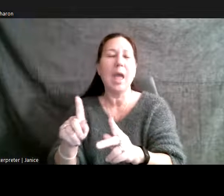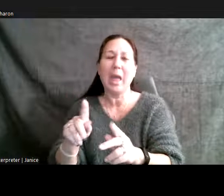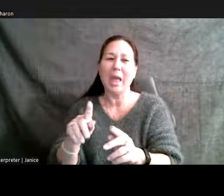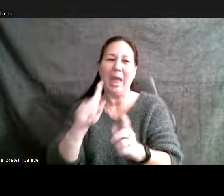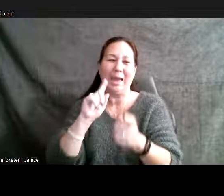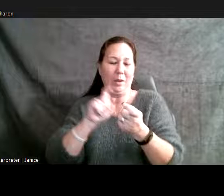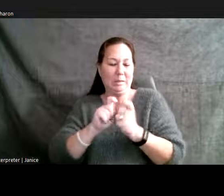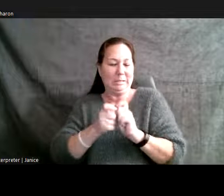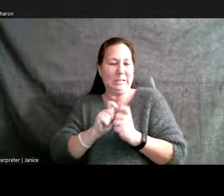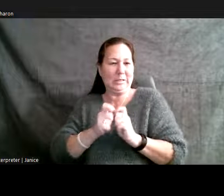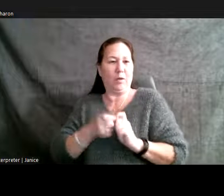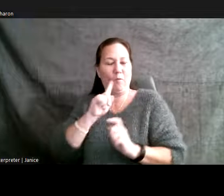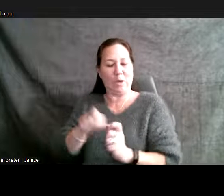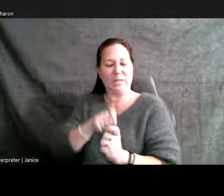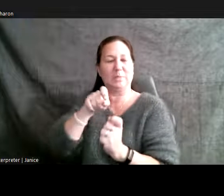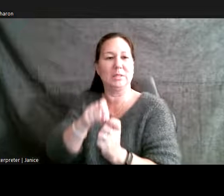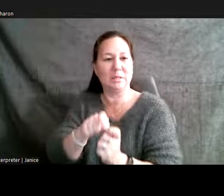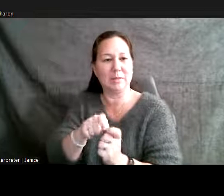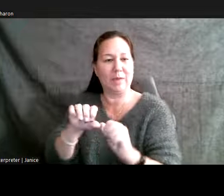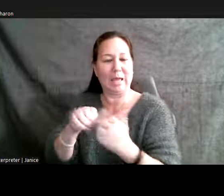agency. So